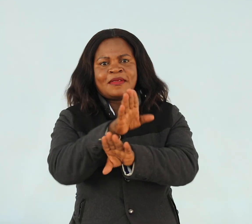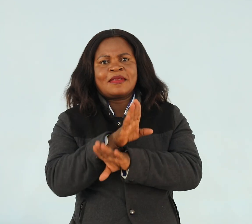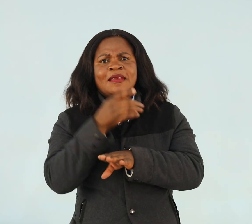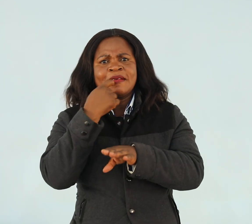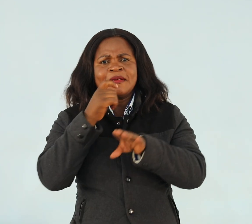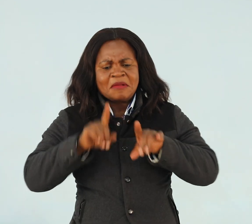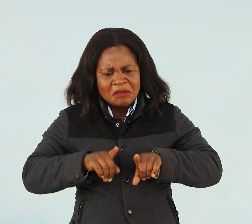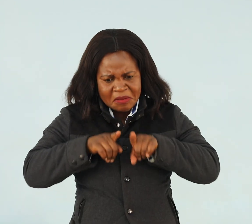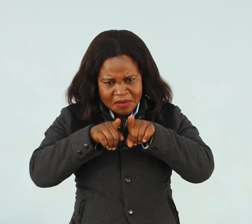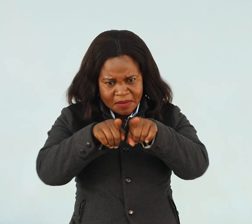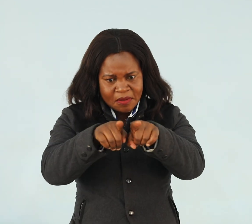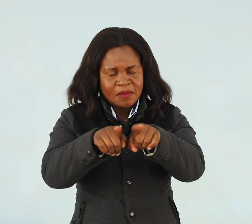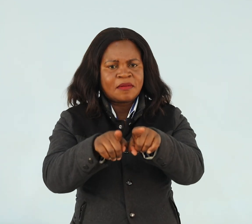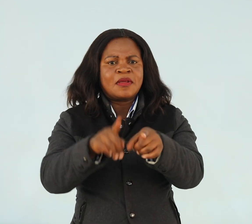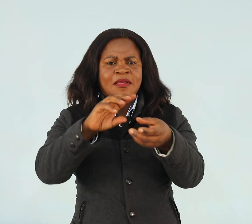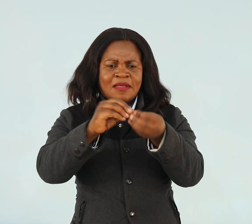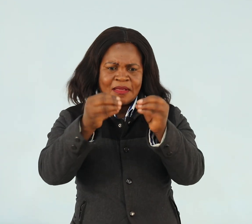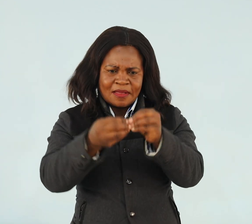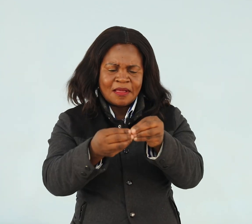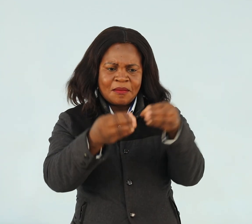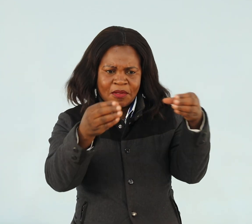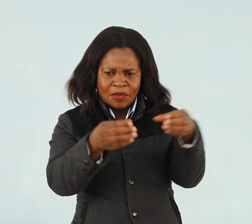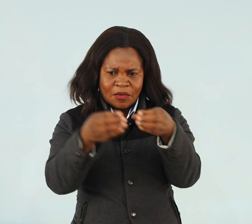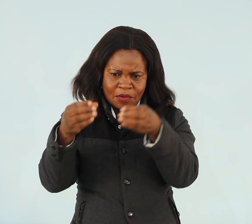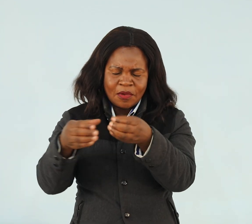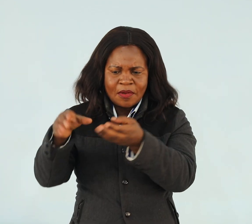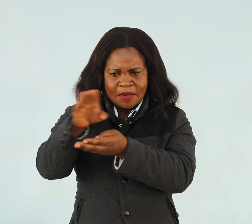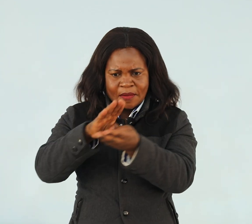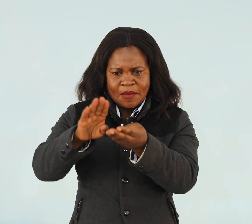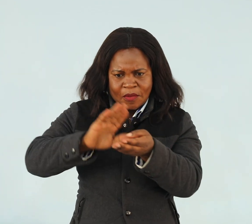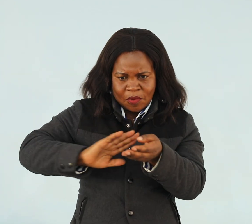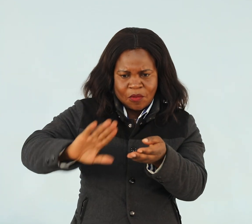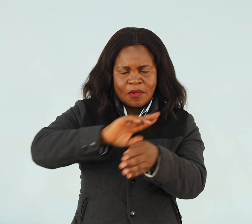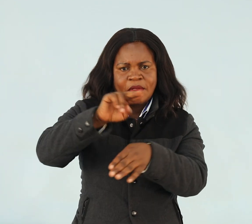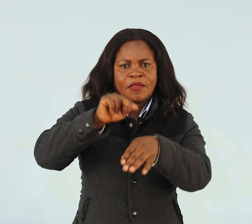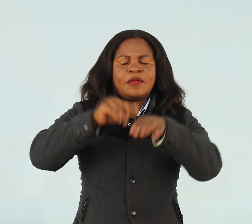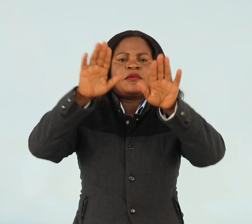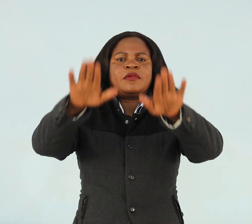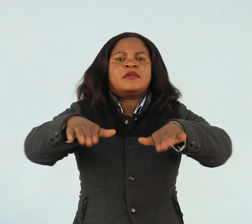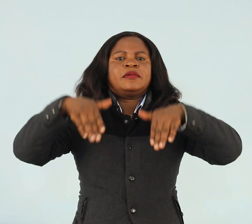number of constituency-based seats in the National Assembly.